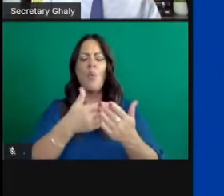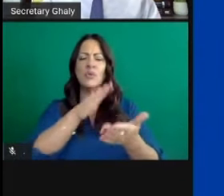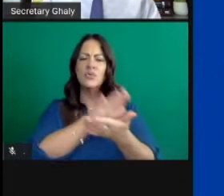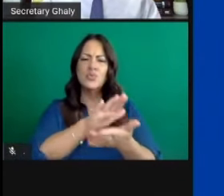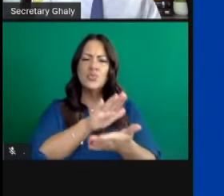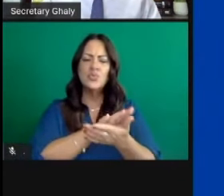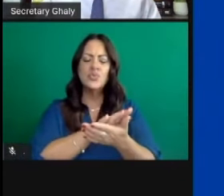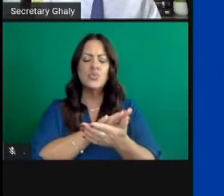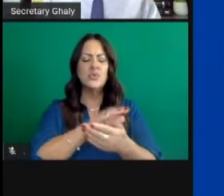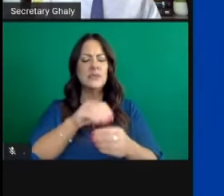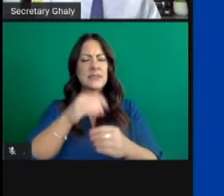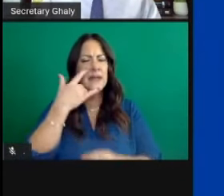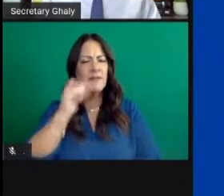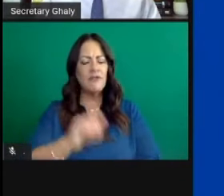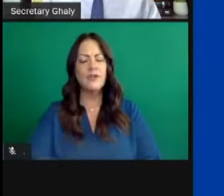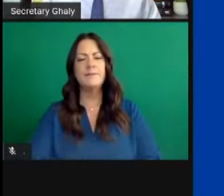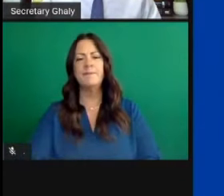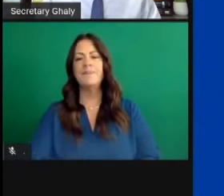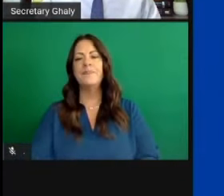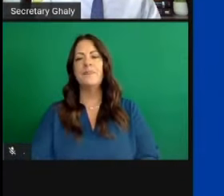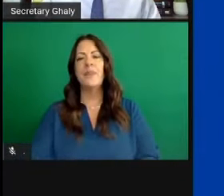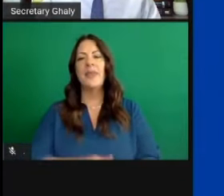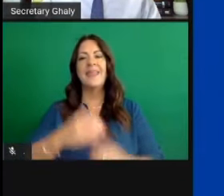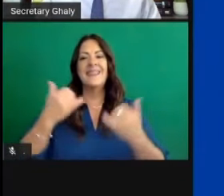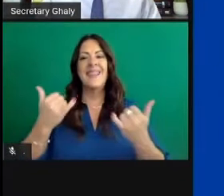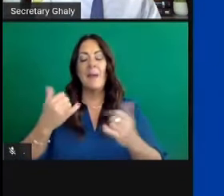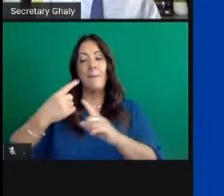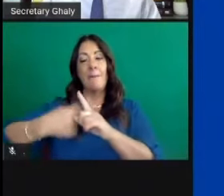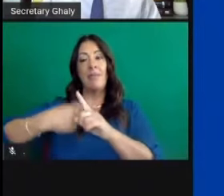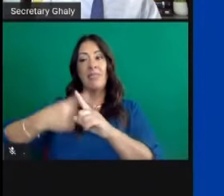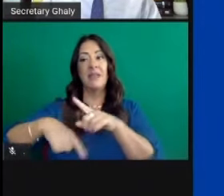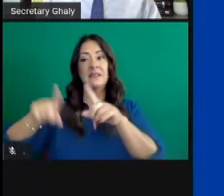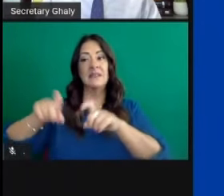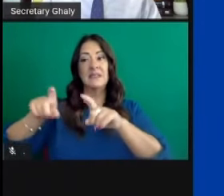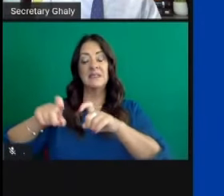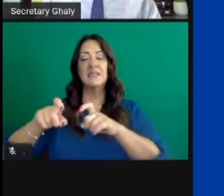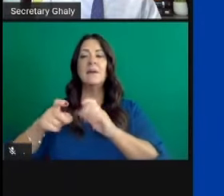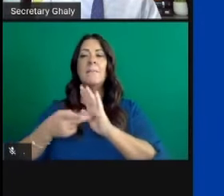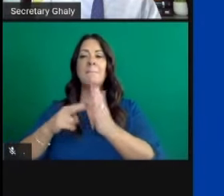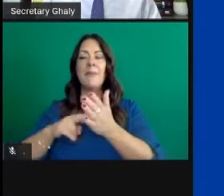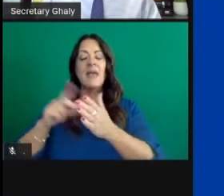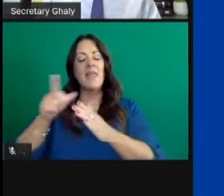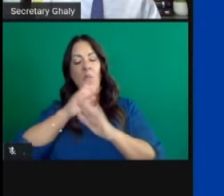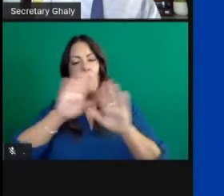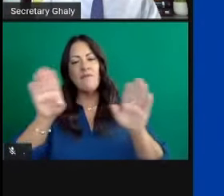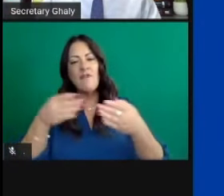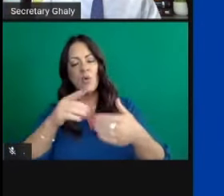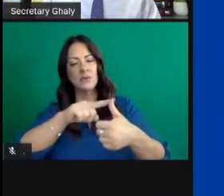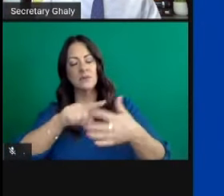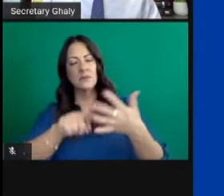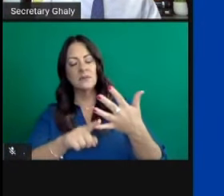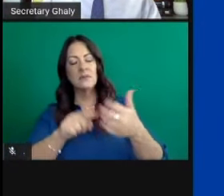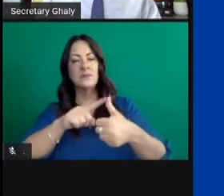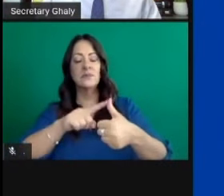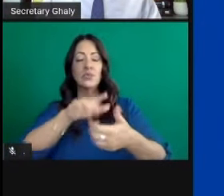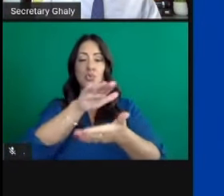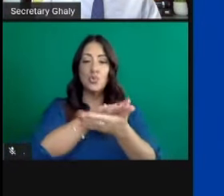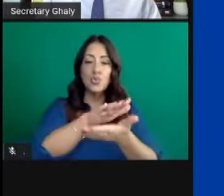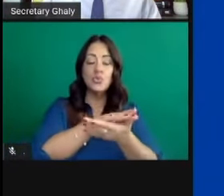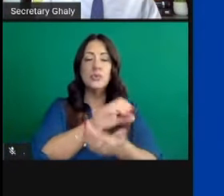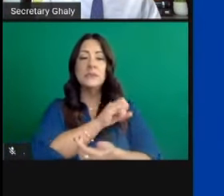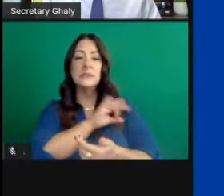capacity, we know that monthly testing will be available to all teachers and school staff if those districts need